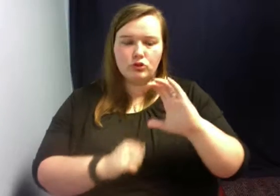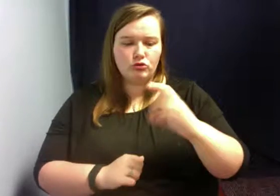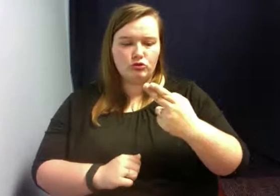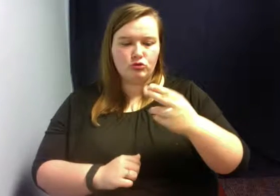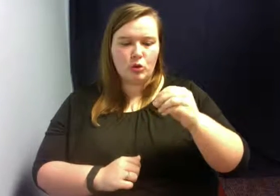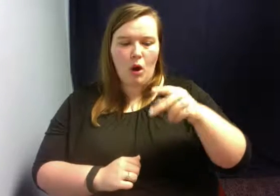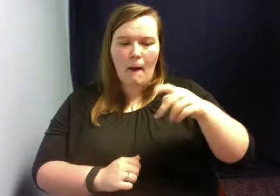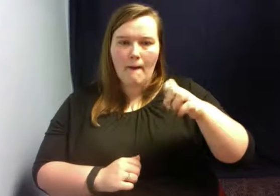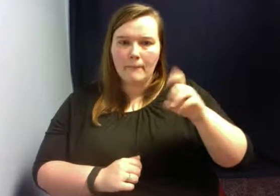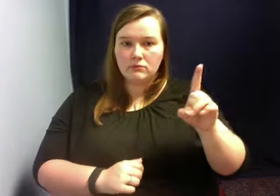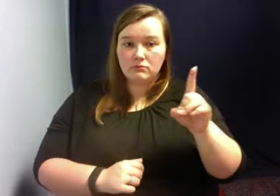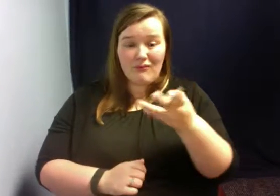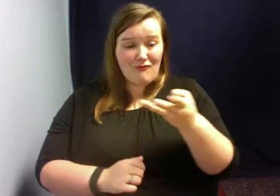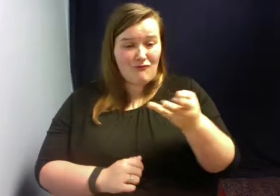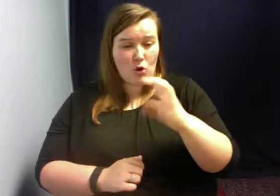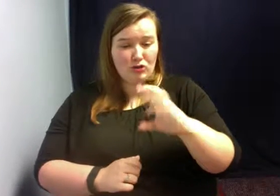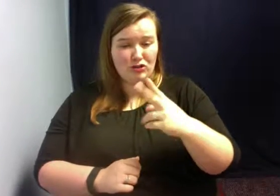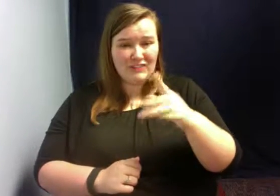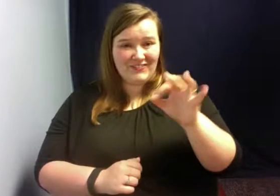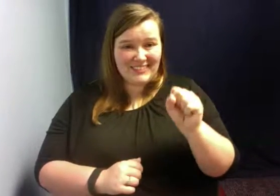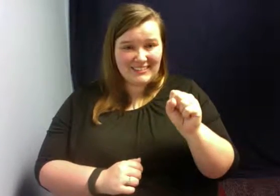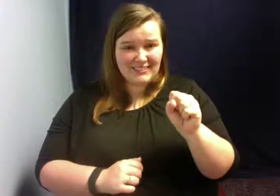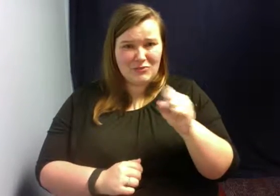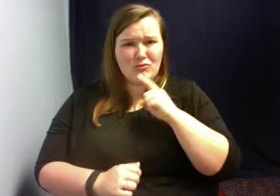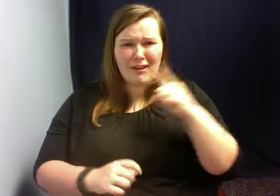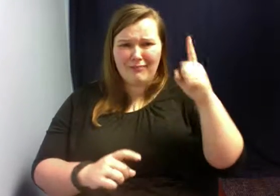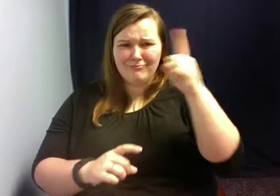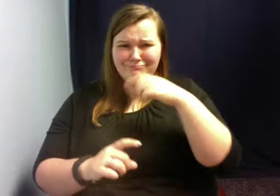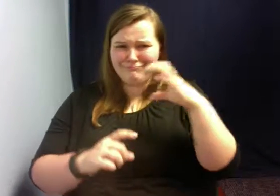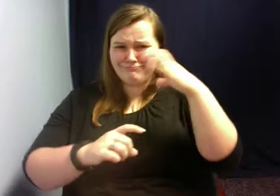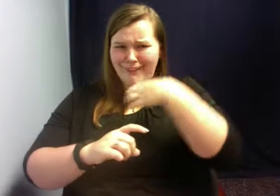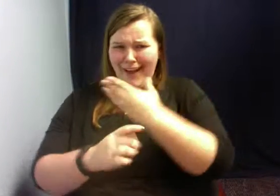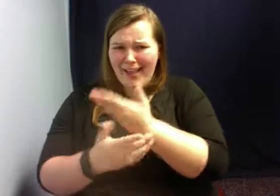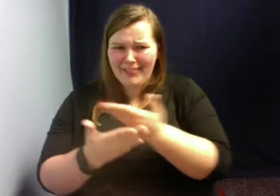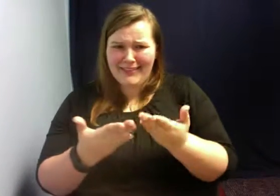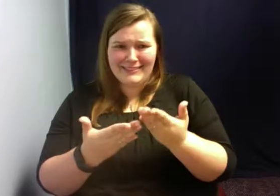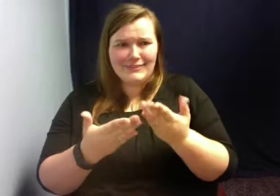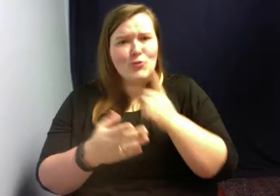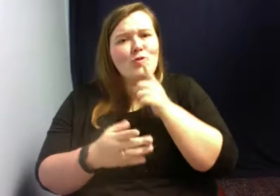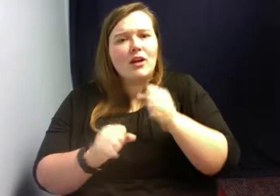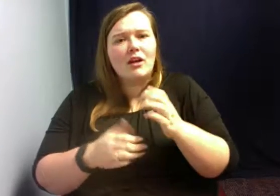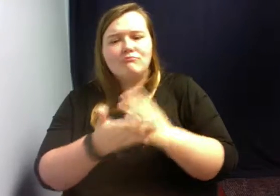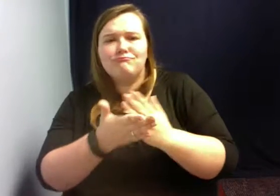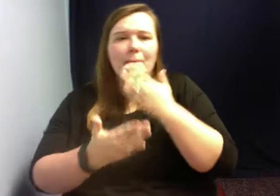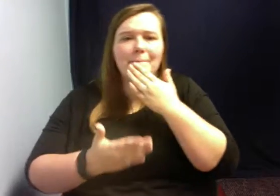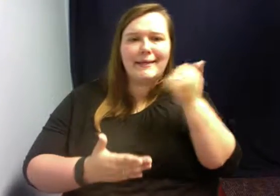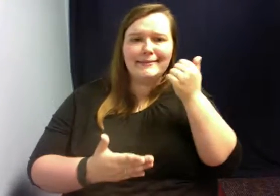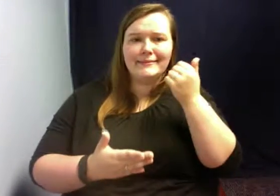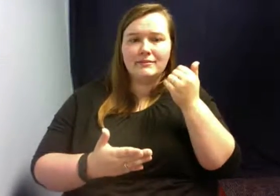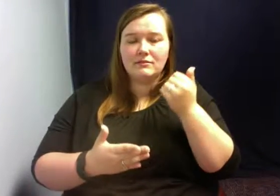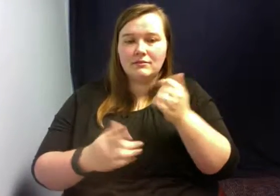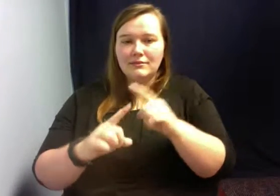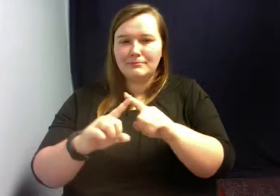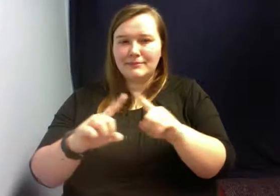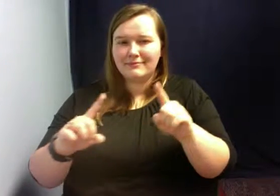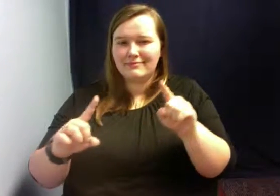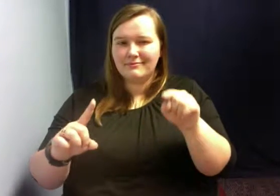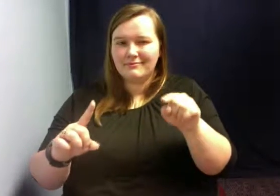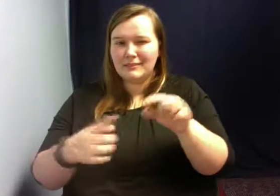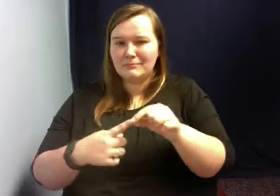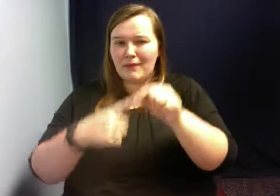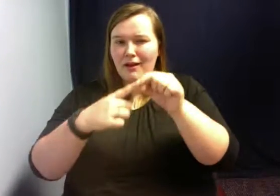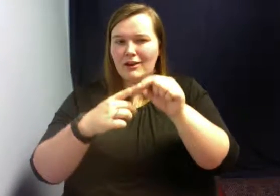4 chefs compete with mystery ingredients to see who can cook the best dishes. Except for this